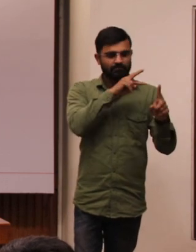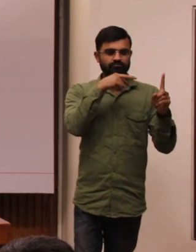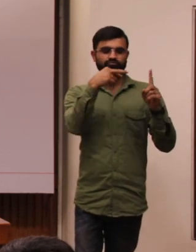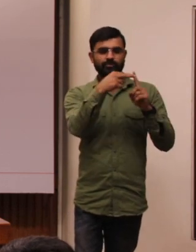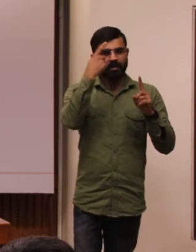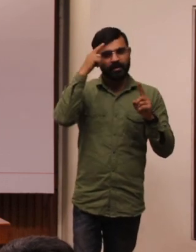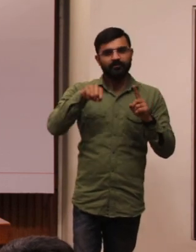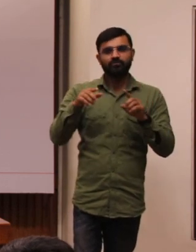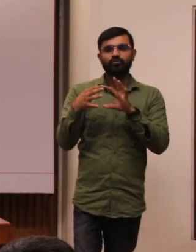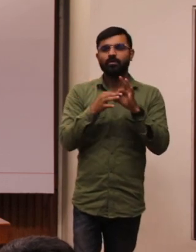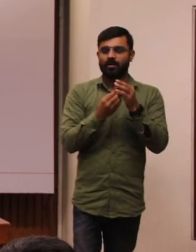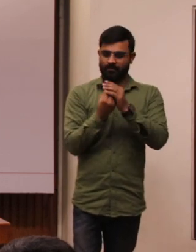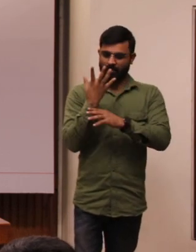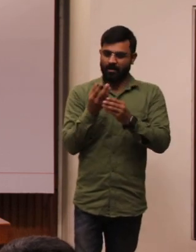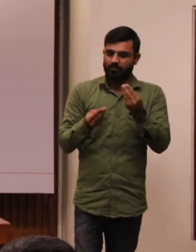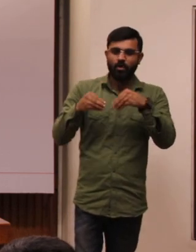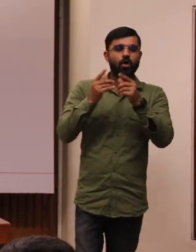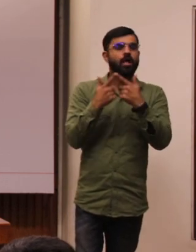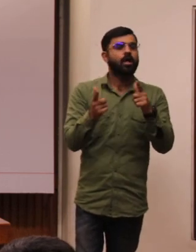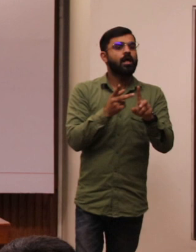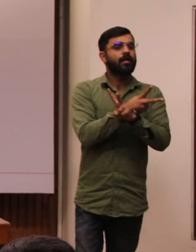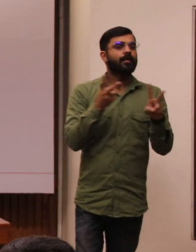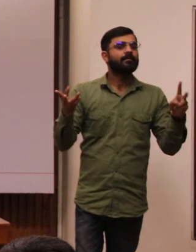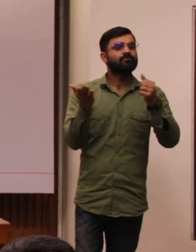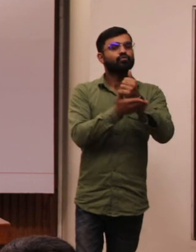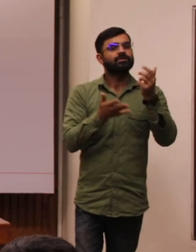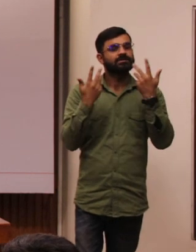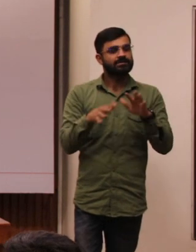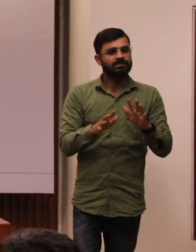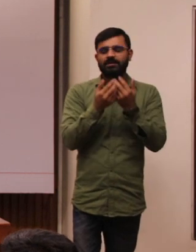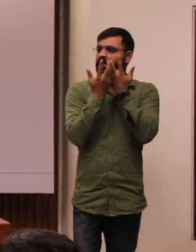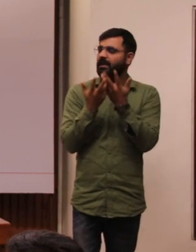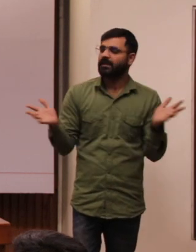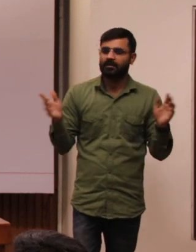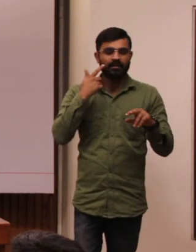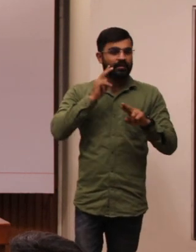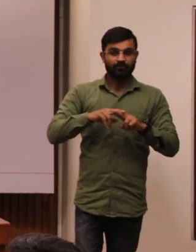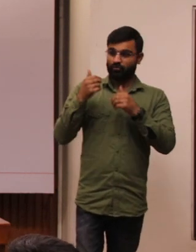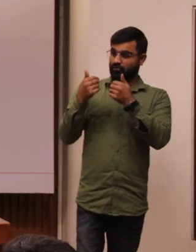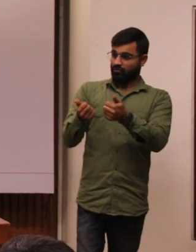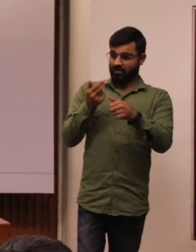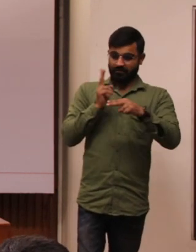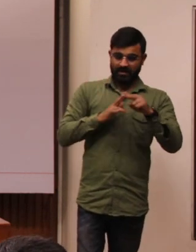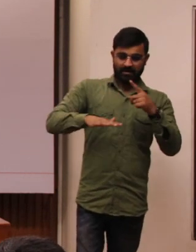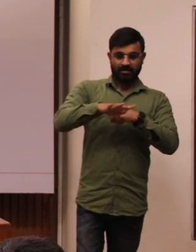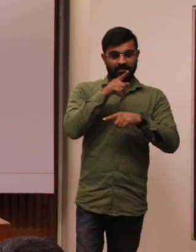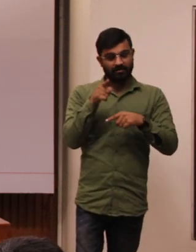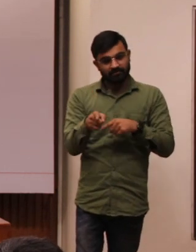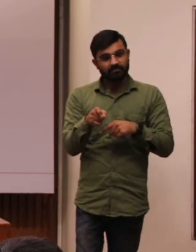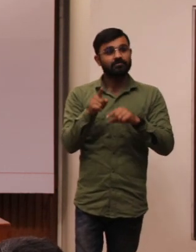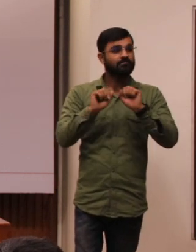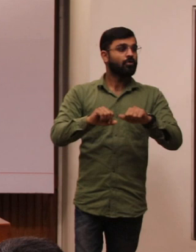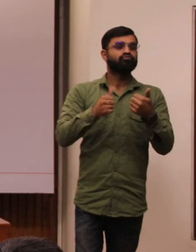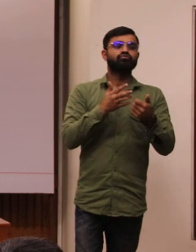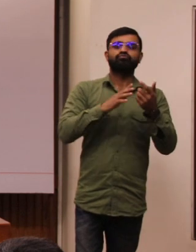So they say plantation is actually doing more damage to the environment than because anything. It may be good for a particular situation, particular substance, but it's not